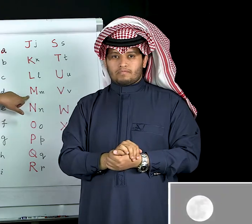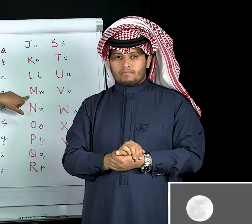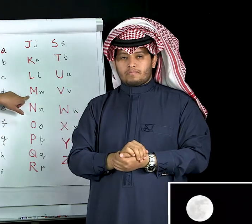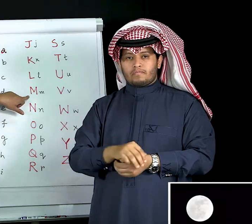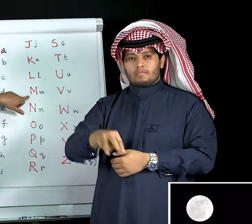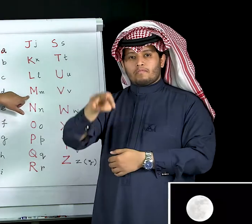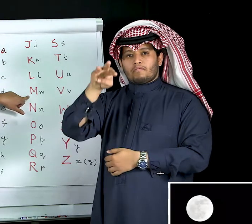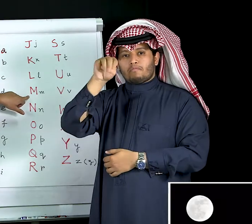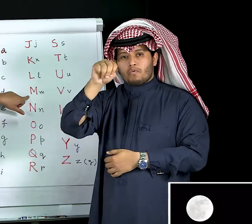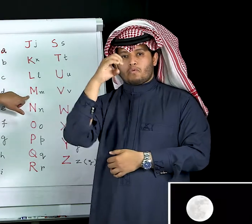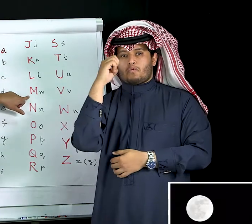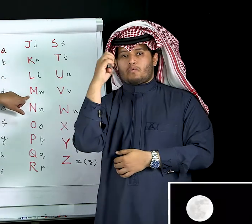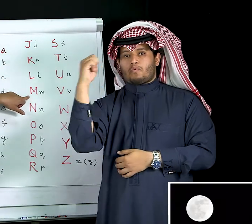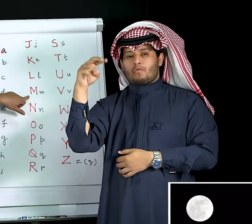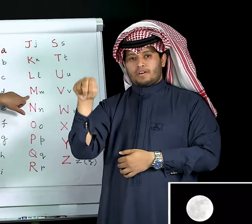moon.